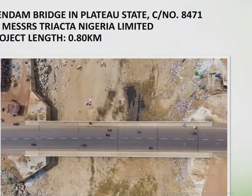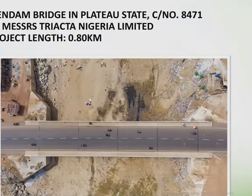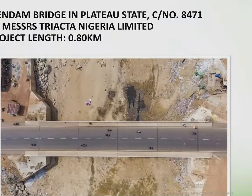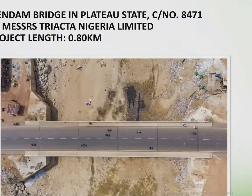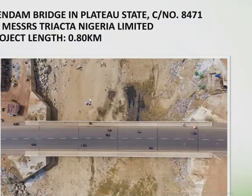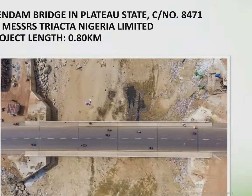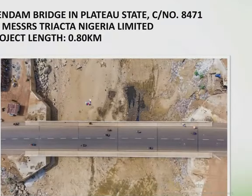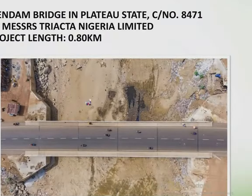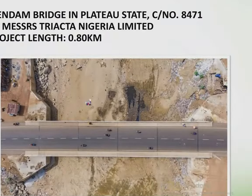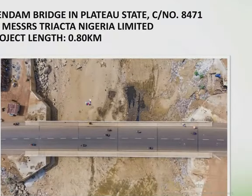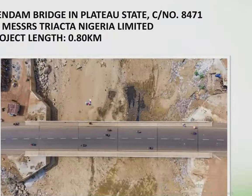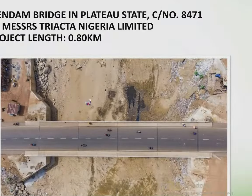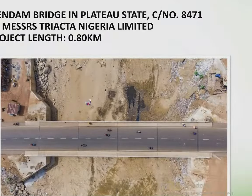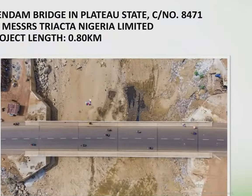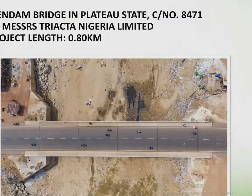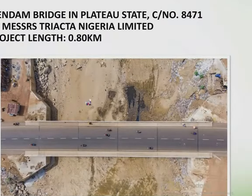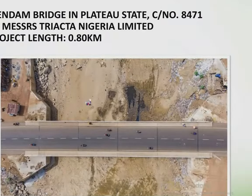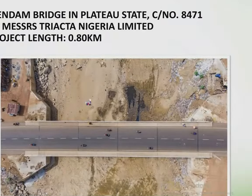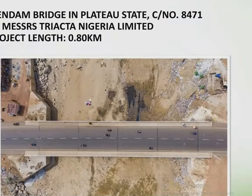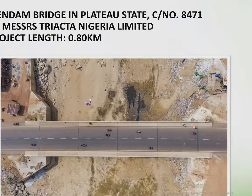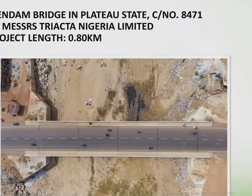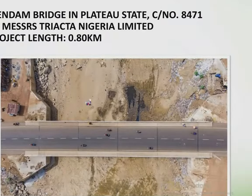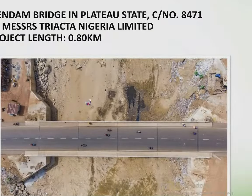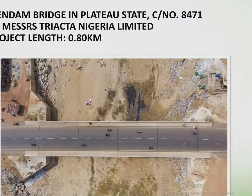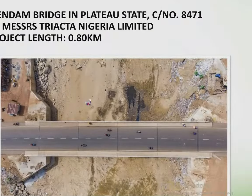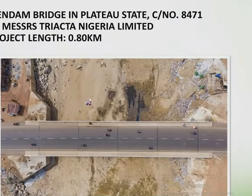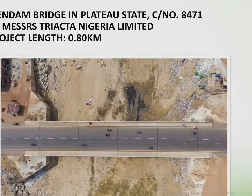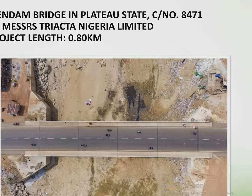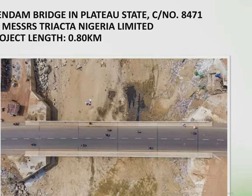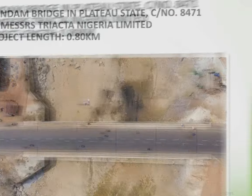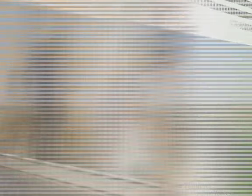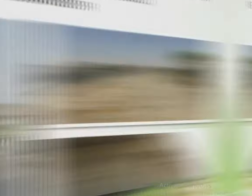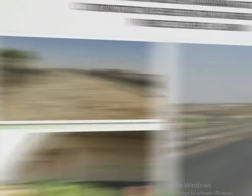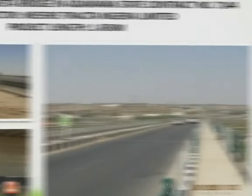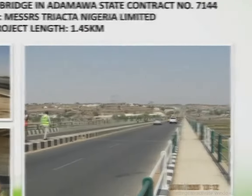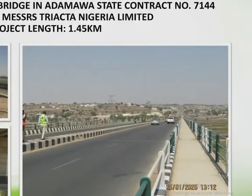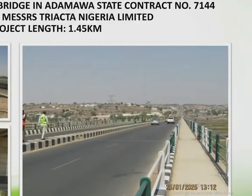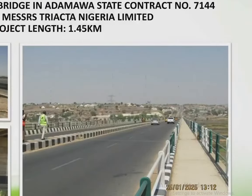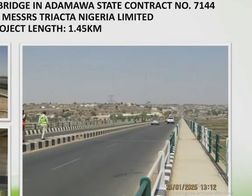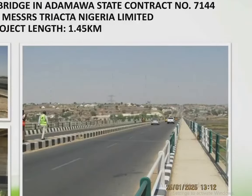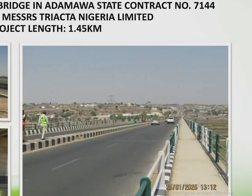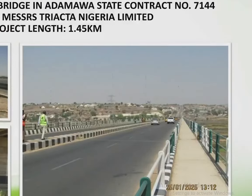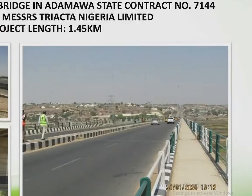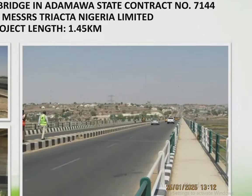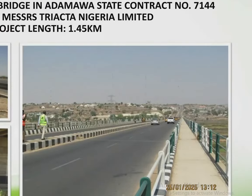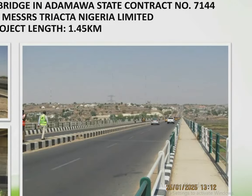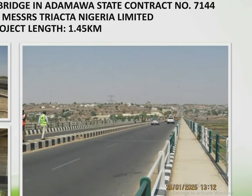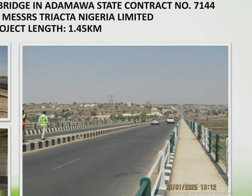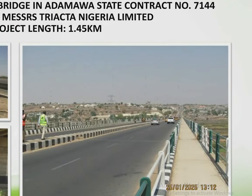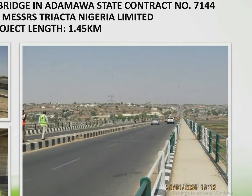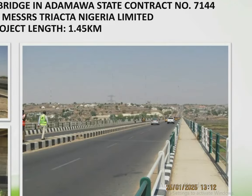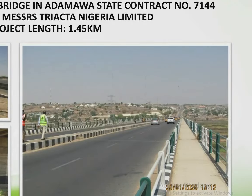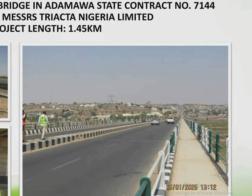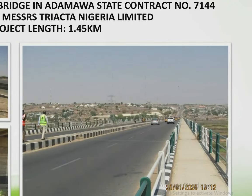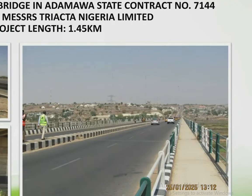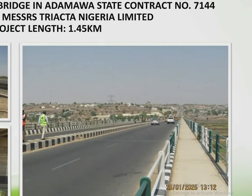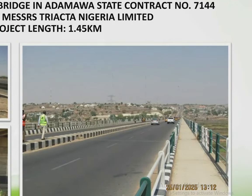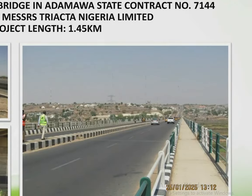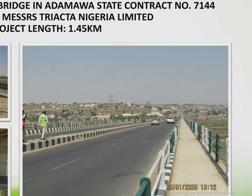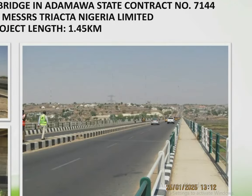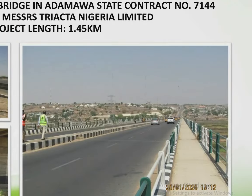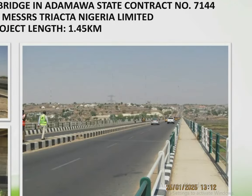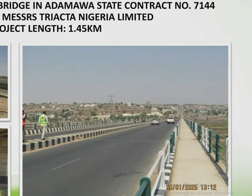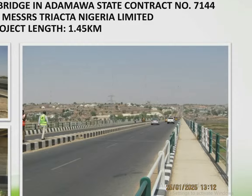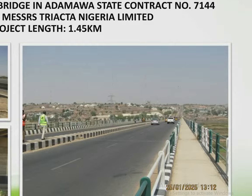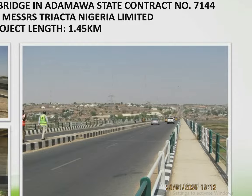felt that the pavement design was very weak, and so we had to redesign the project on reinforced concrete pavement.